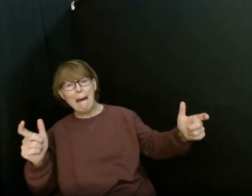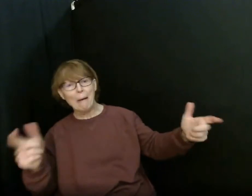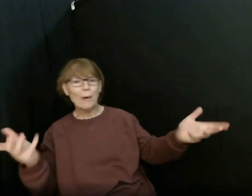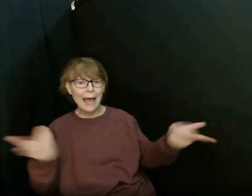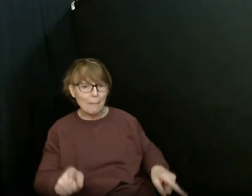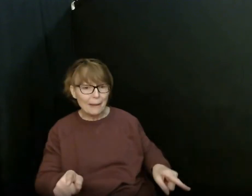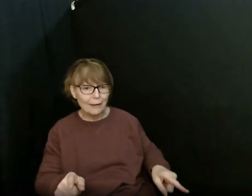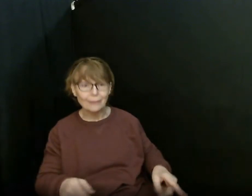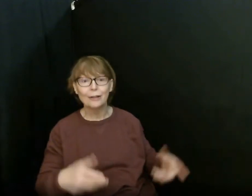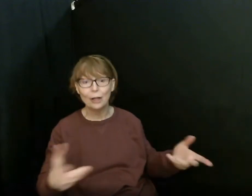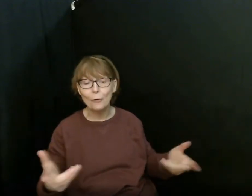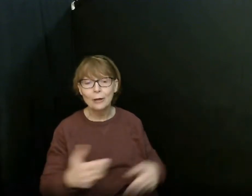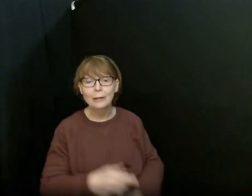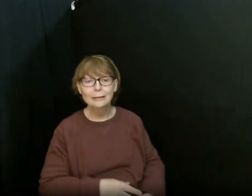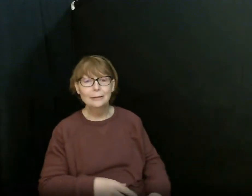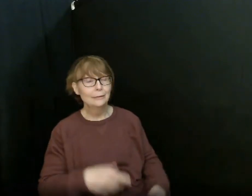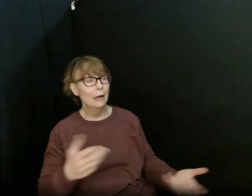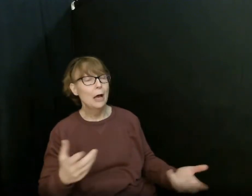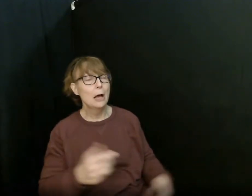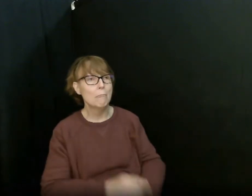What happened? You know?